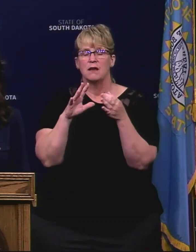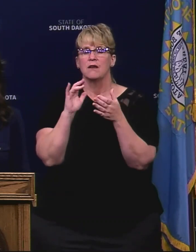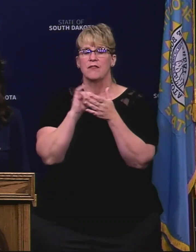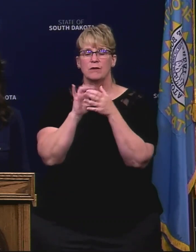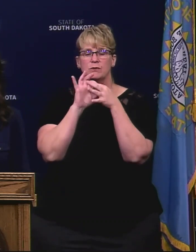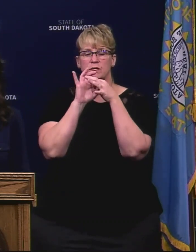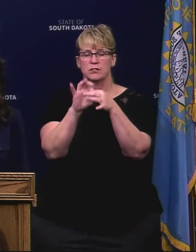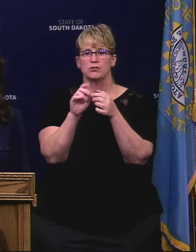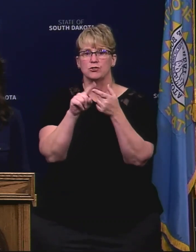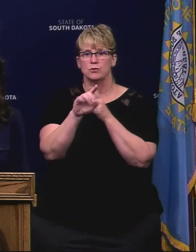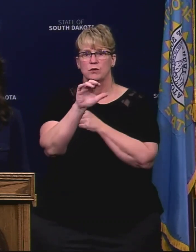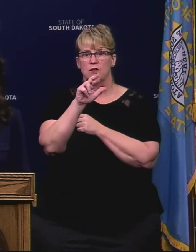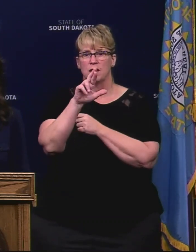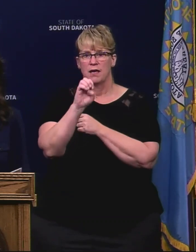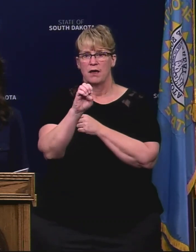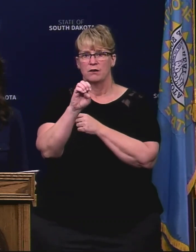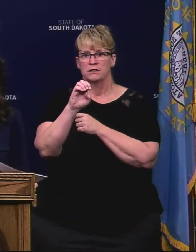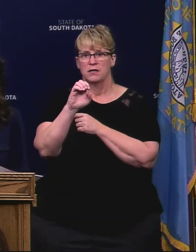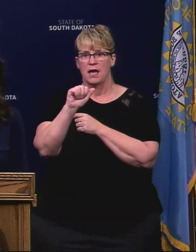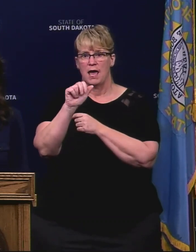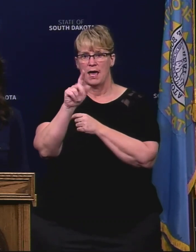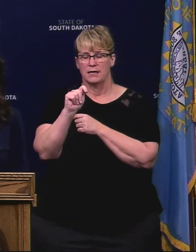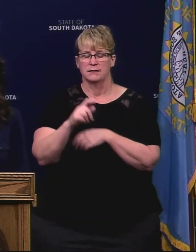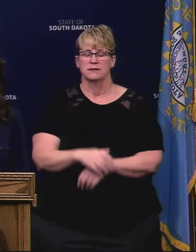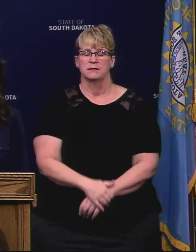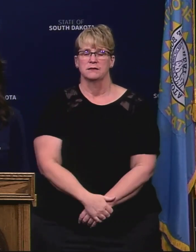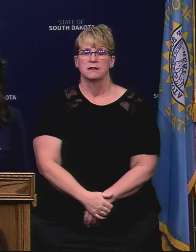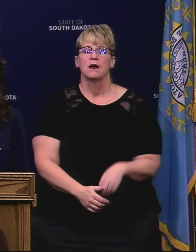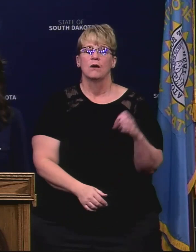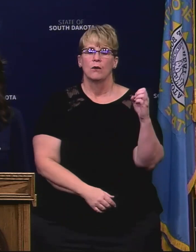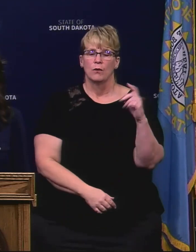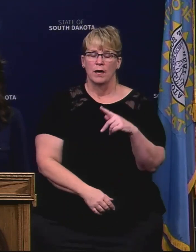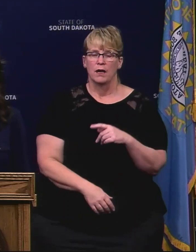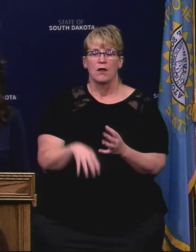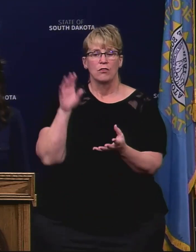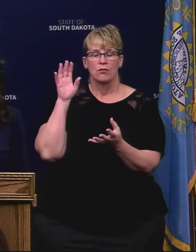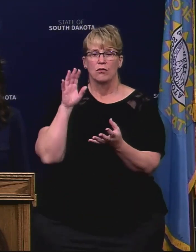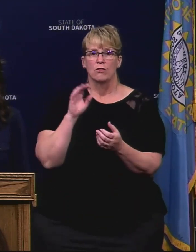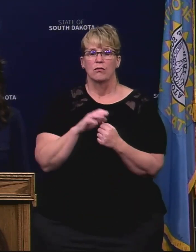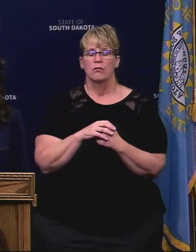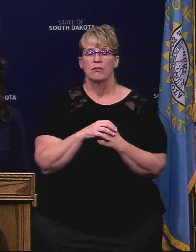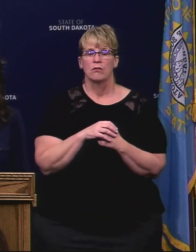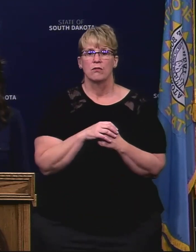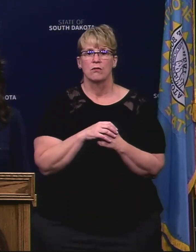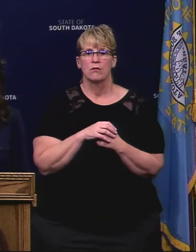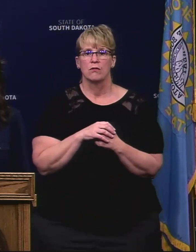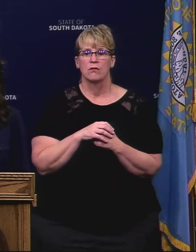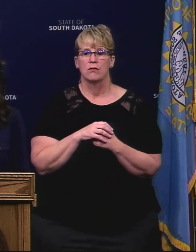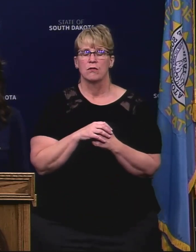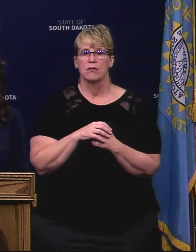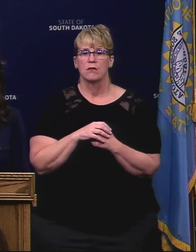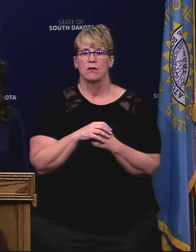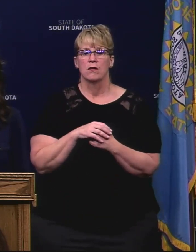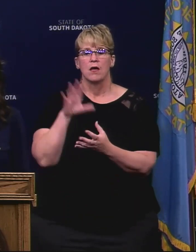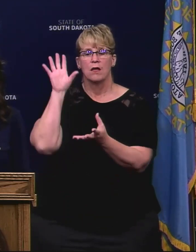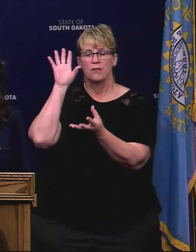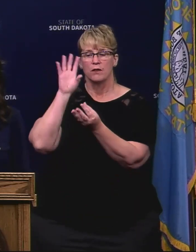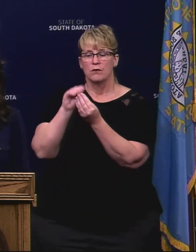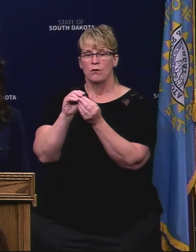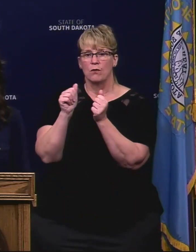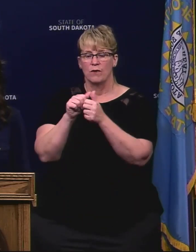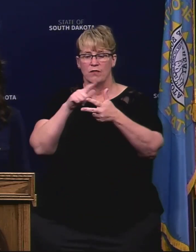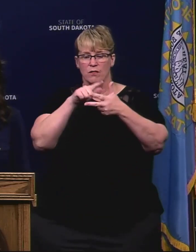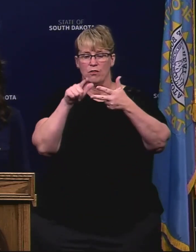in relations to the CARES Act. Okay. The total. And at this point, how much? Yep, go ahead. No, the total between